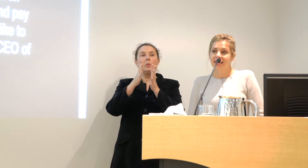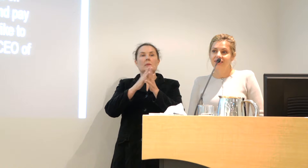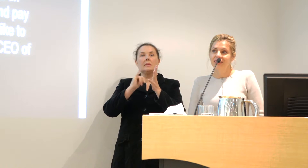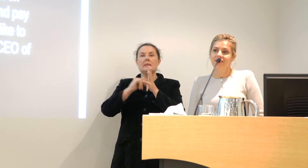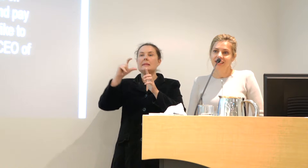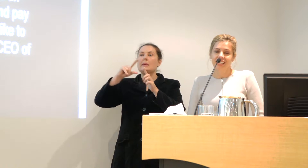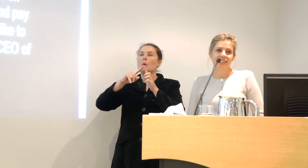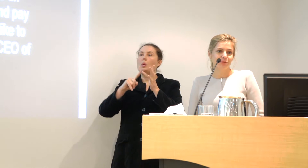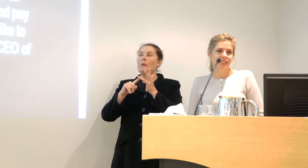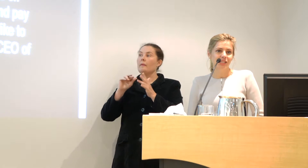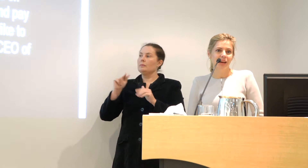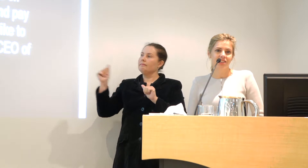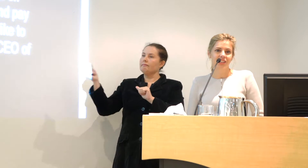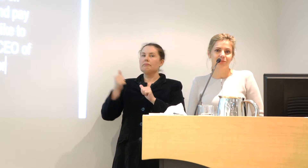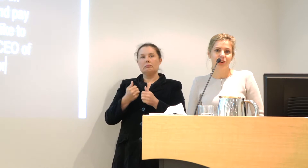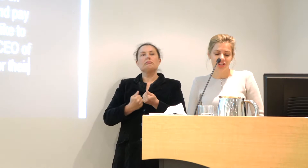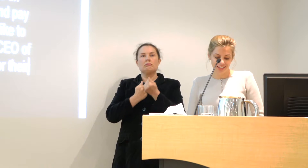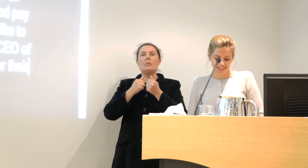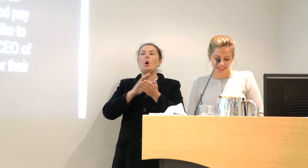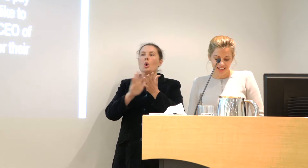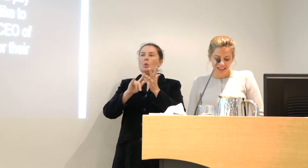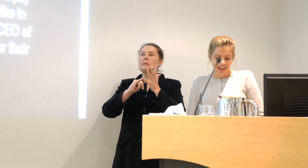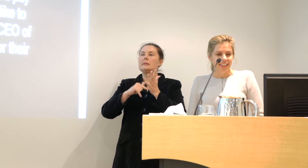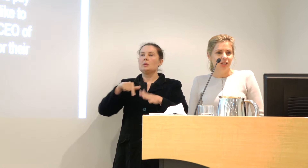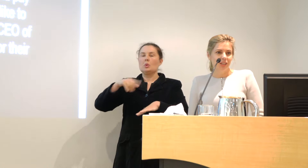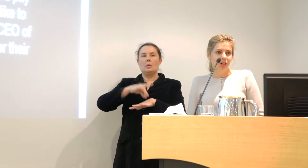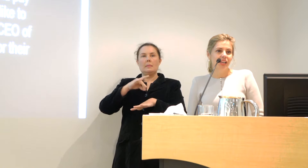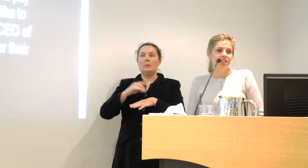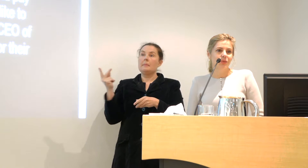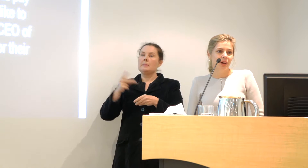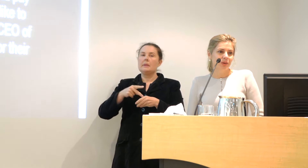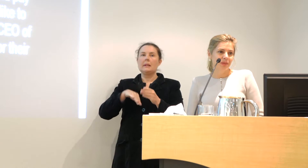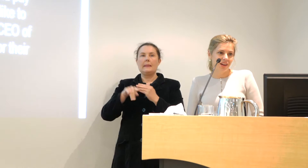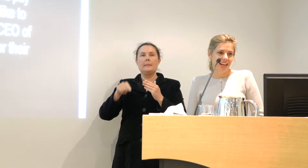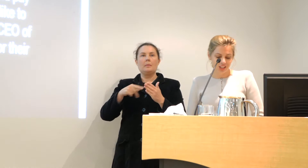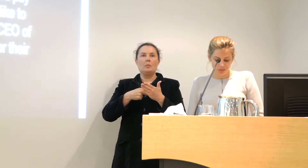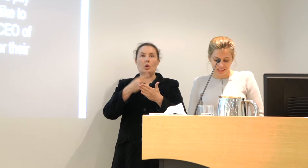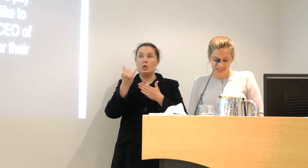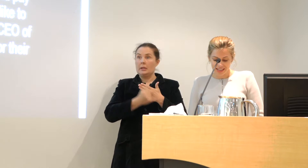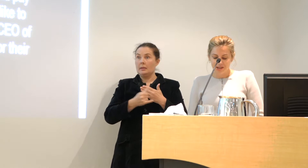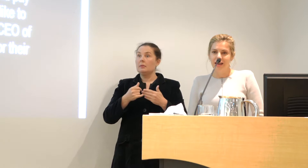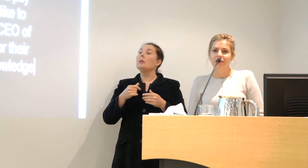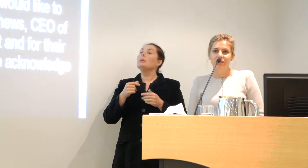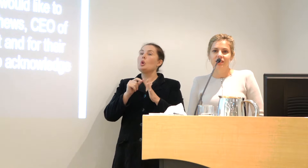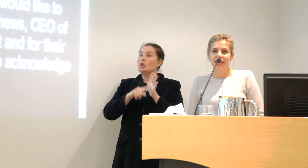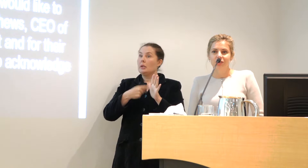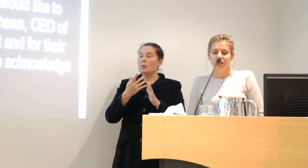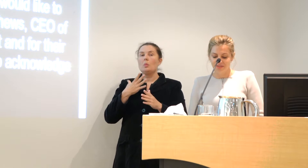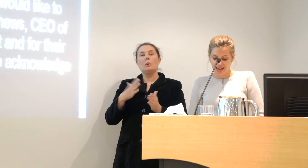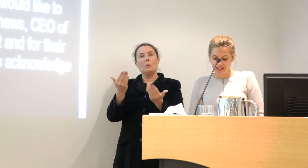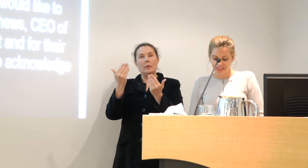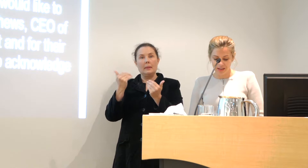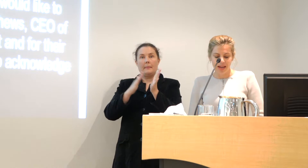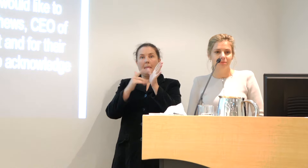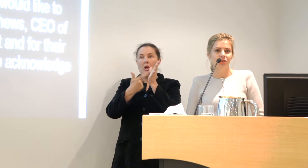event and for their fantastic participation in the project. I'd like to acknowledge and welcome Mary Ann Thomas, Parliamentary Secretary